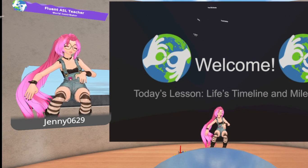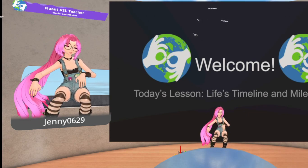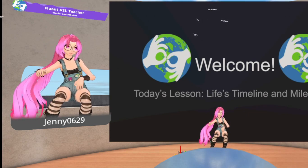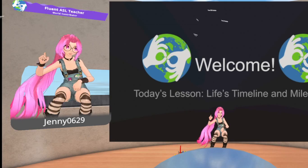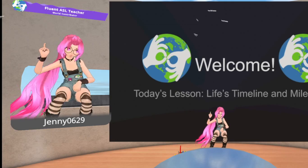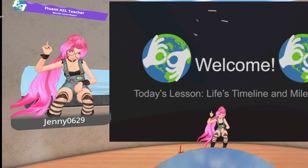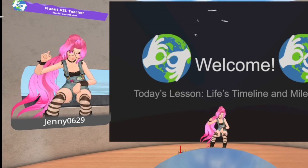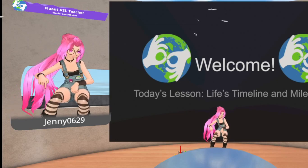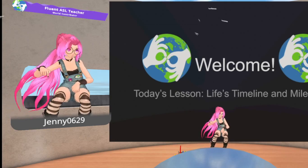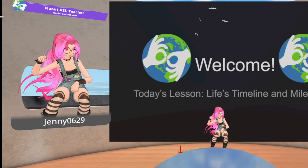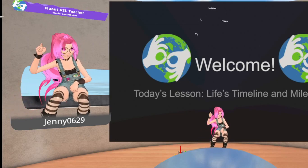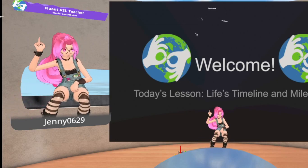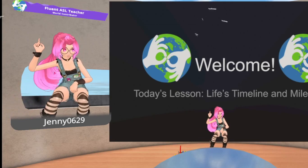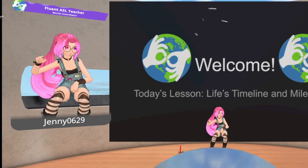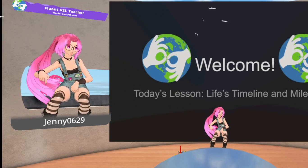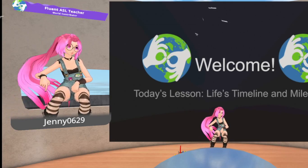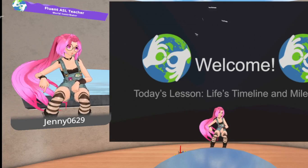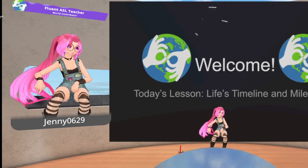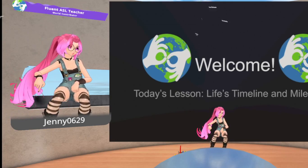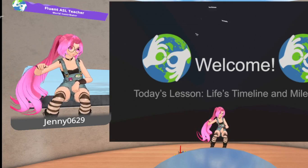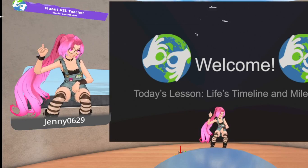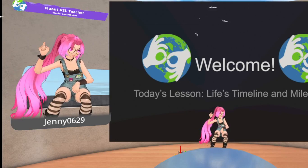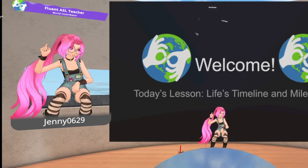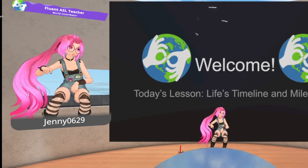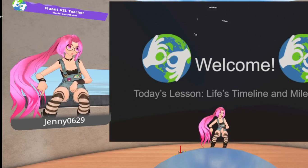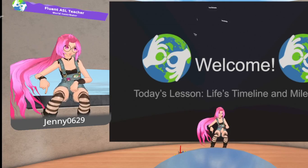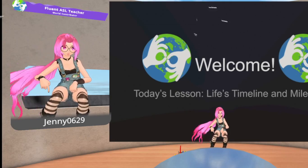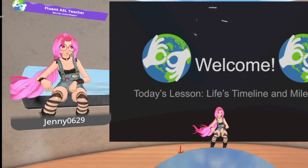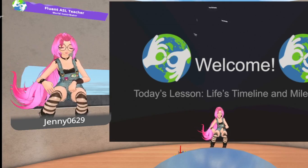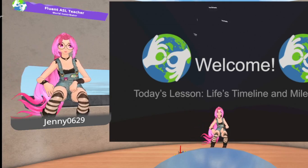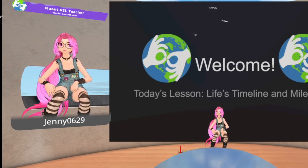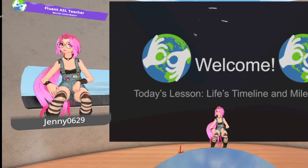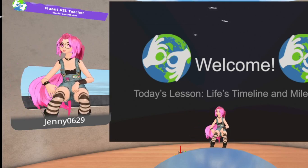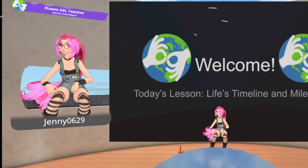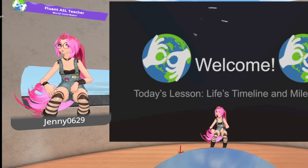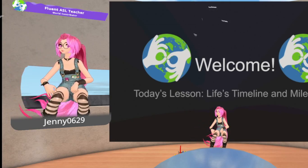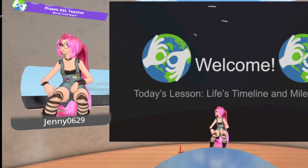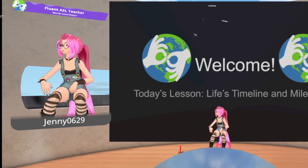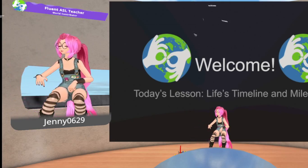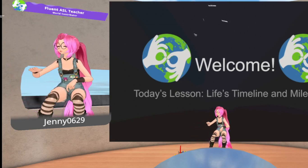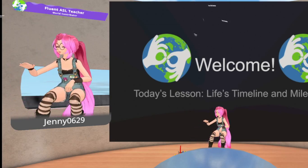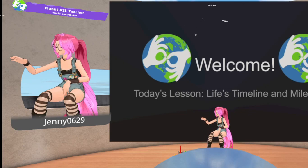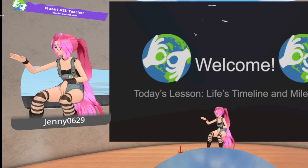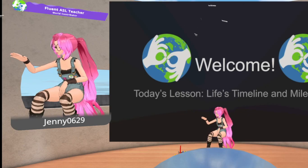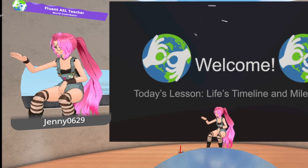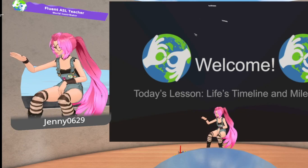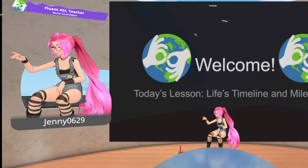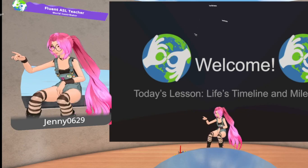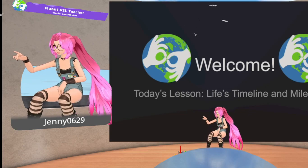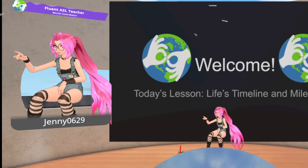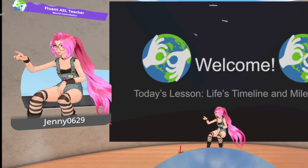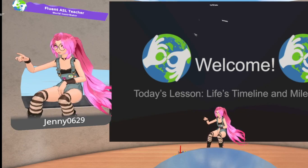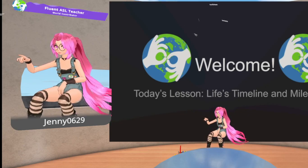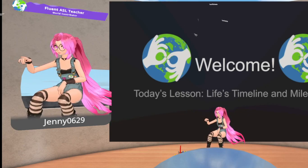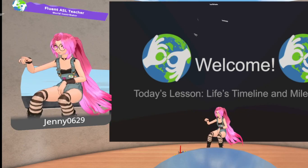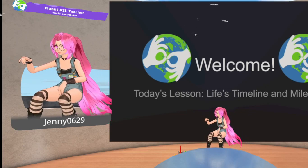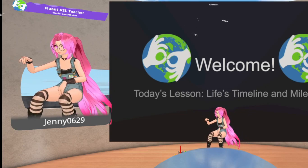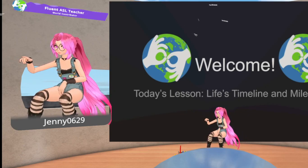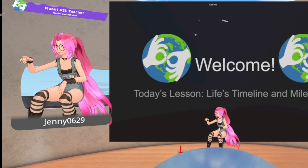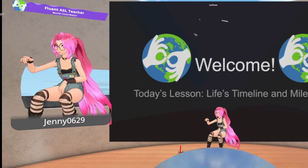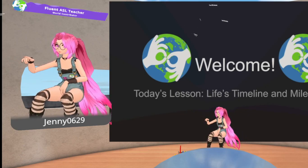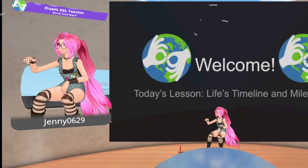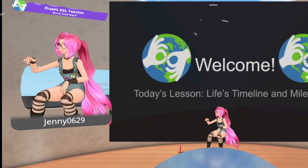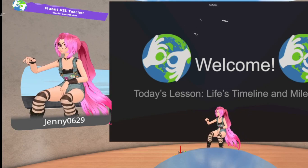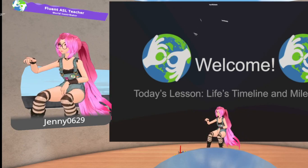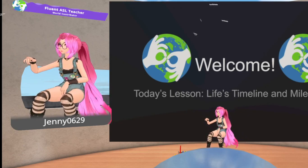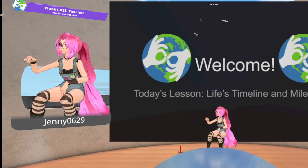Yeah, have to. Same thing. Have to. Must. You have to. It's a must. Yeah. Somebody over here had a question. I didn't hear the name.